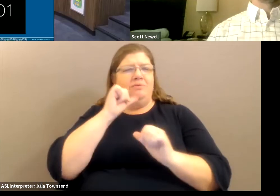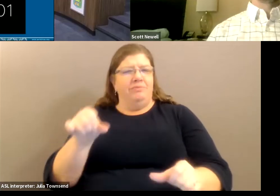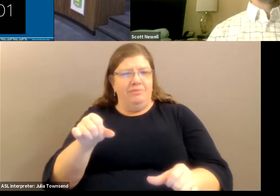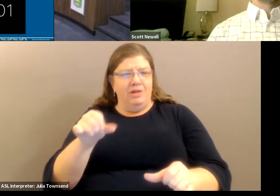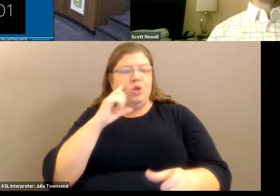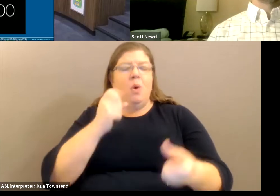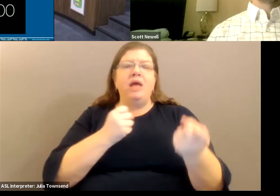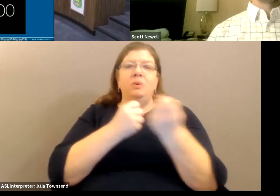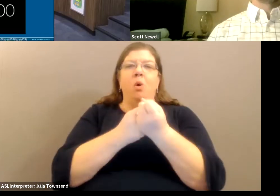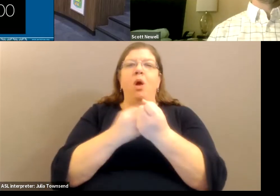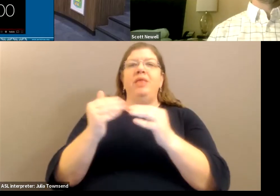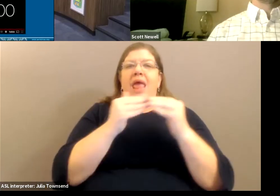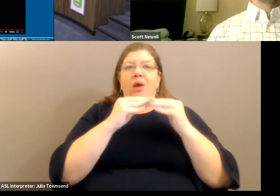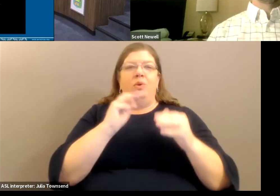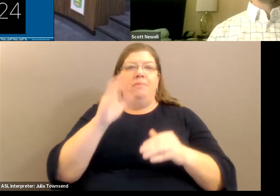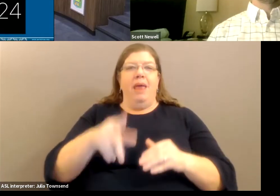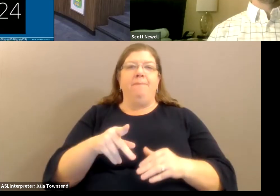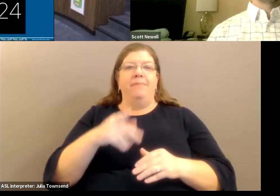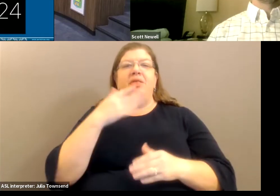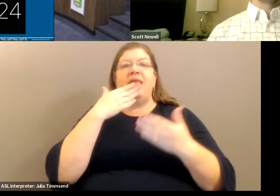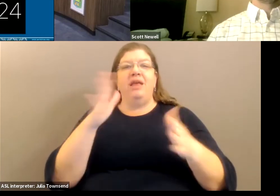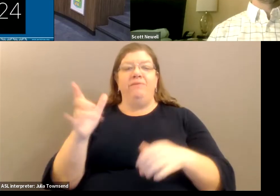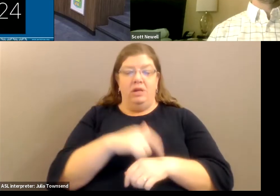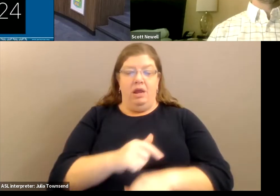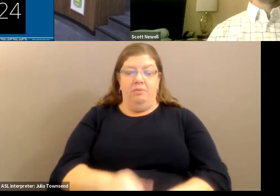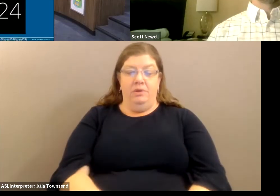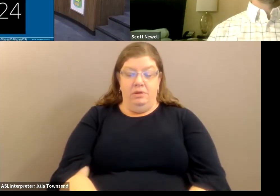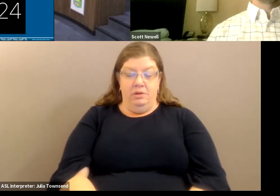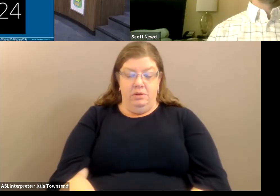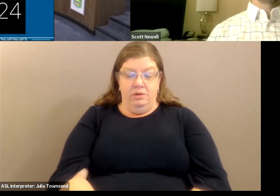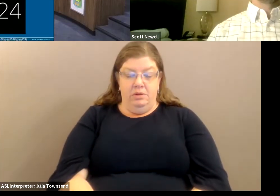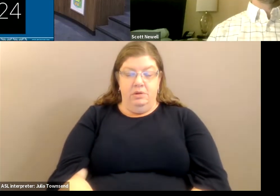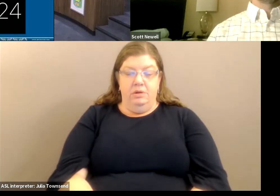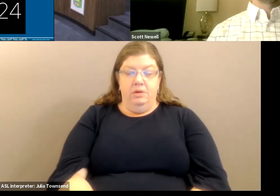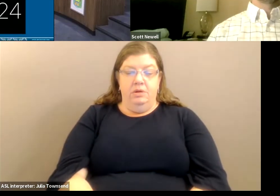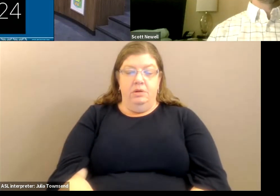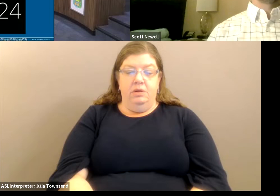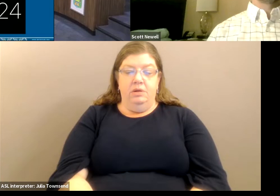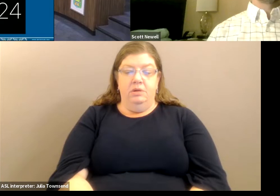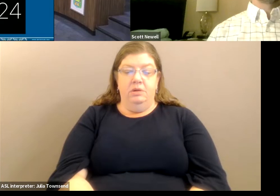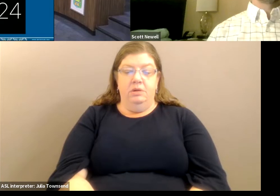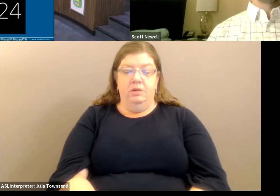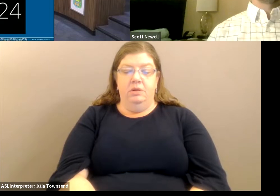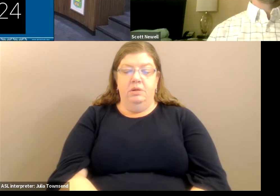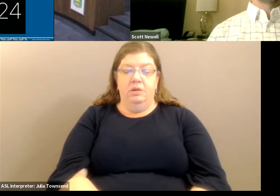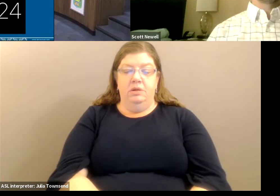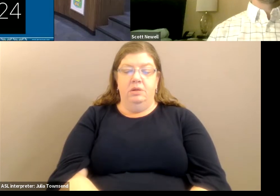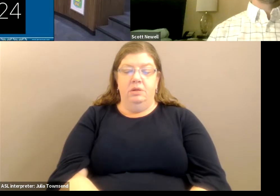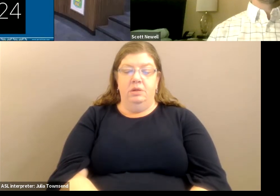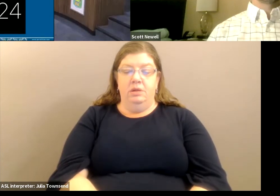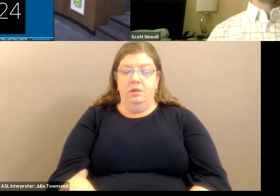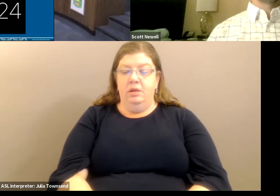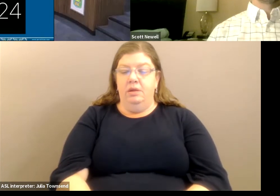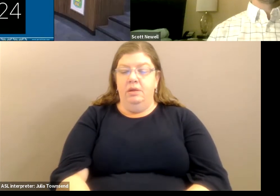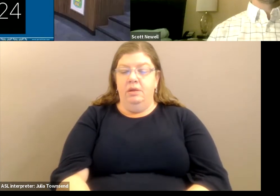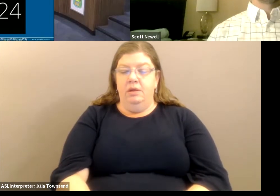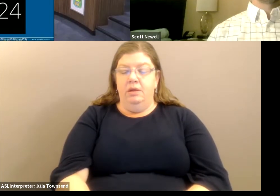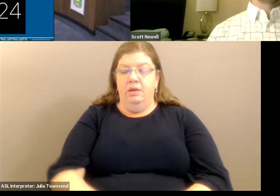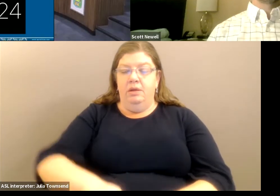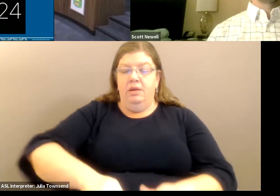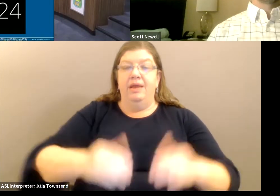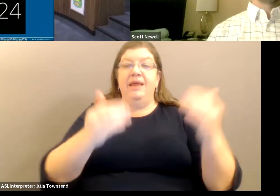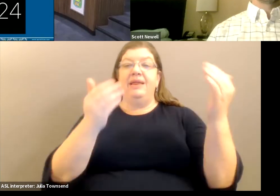Map. Thank you for your time. Thank you. Next speaker is Kim Pascage.